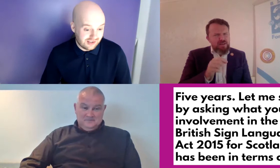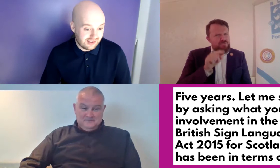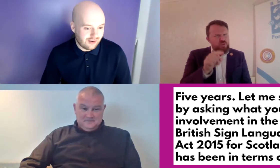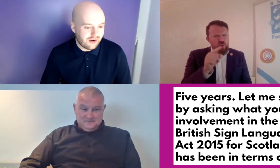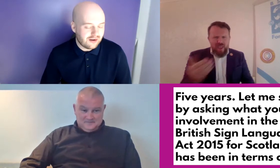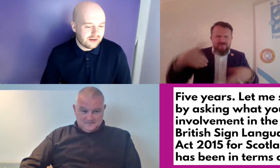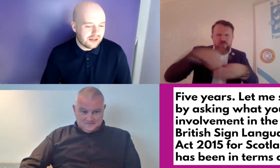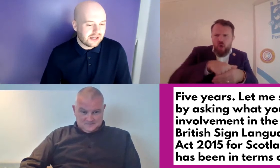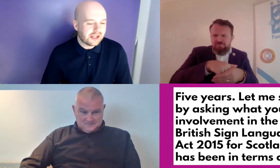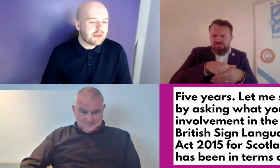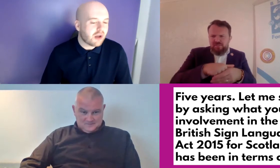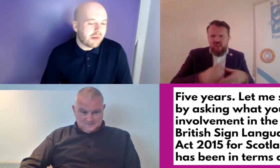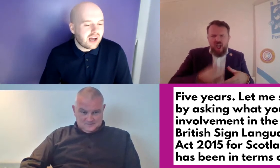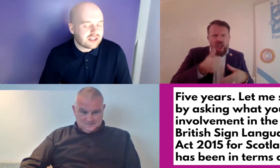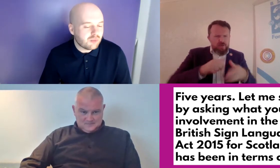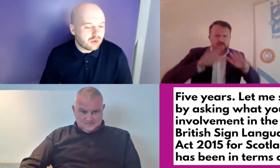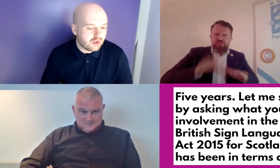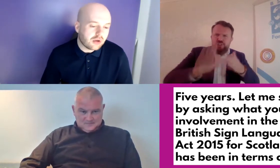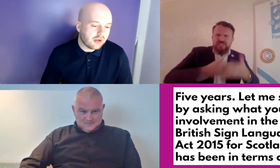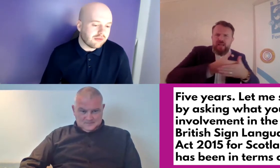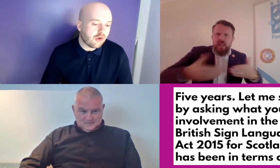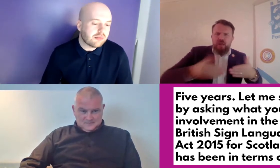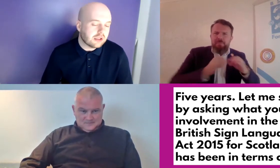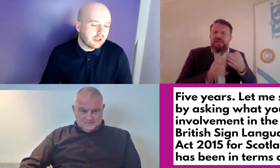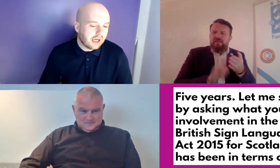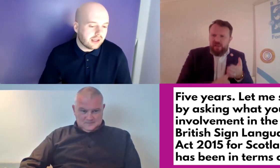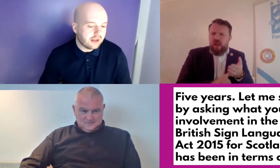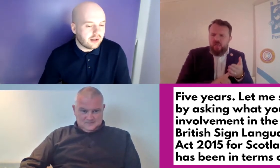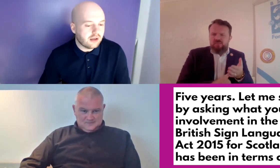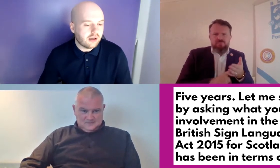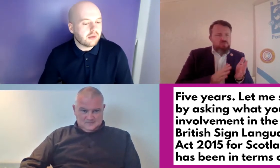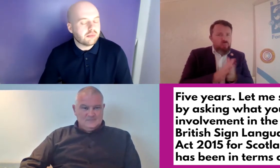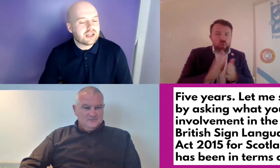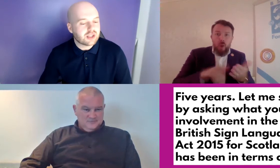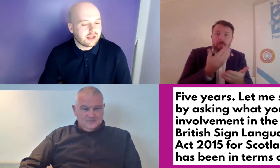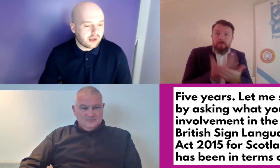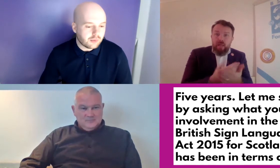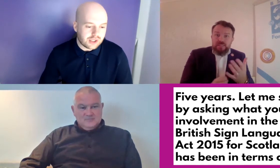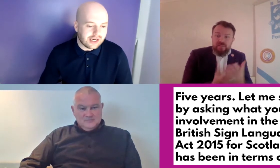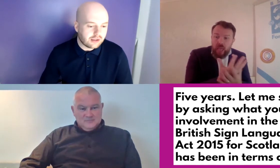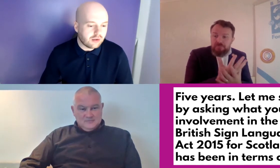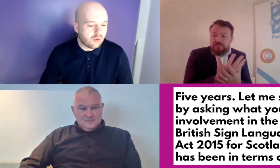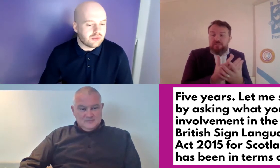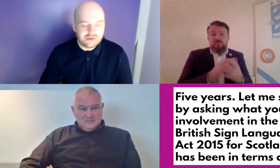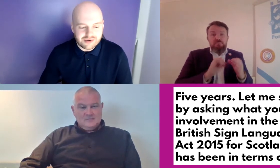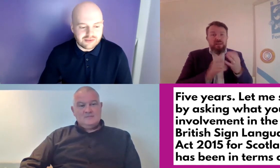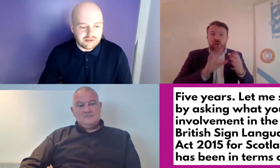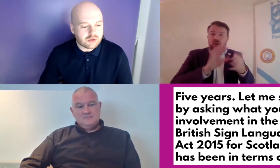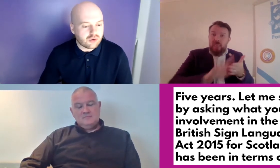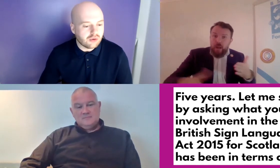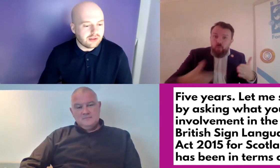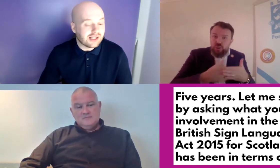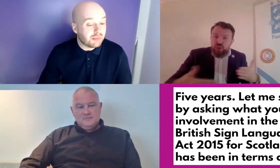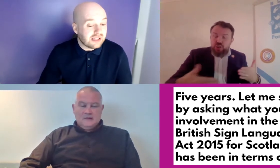years. Let me start by asking what your involvement in the British Sign Language Act 2015